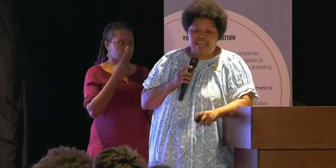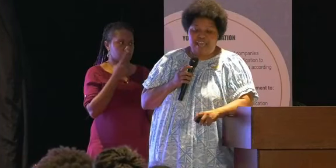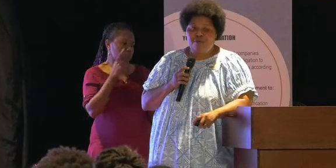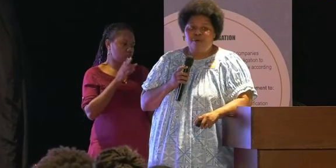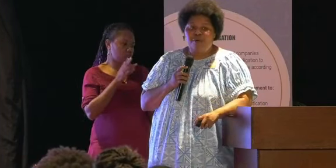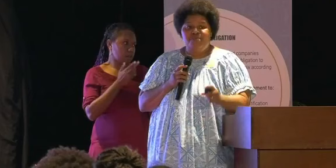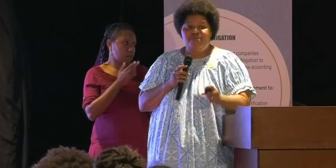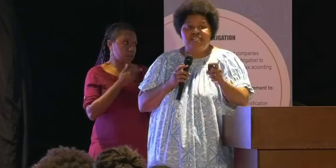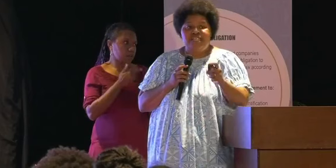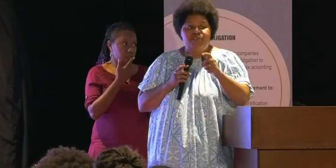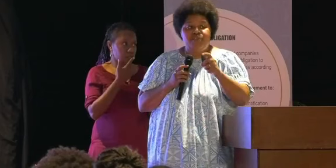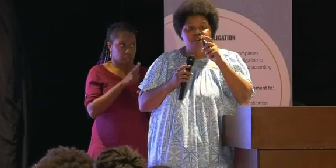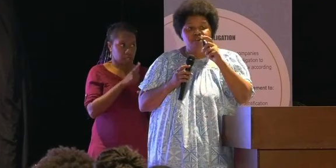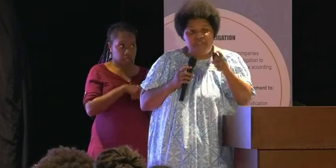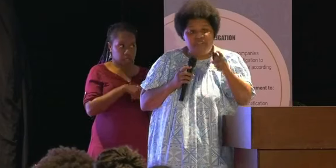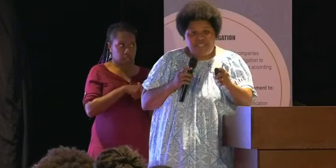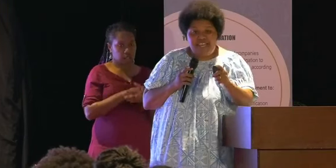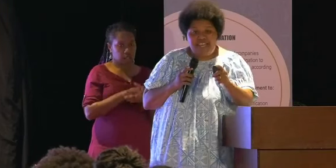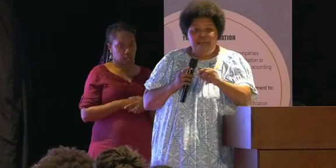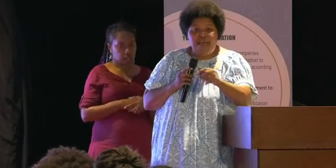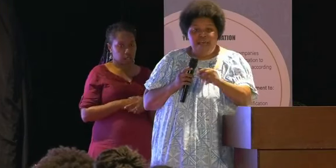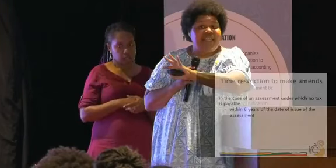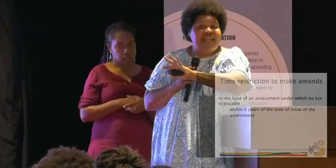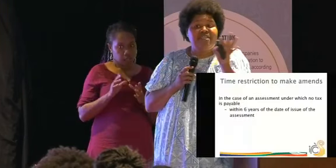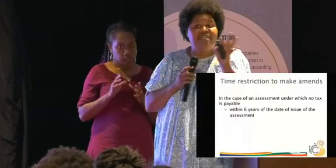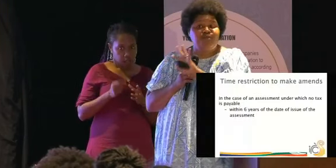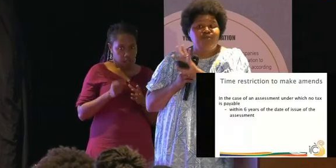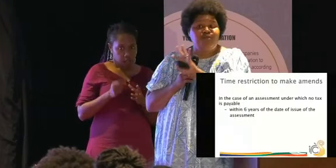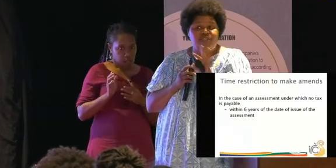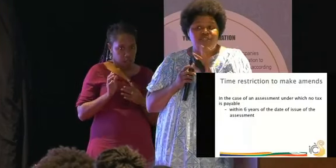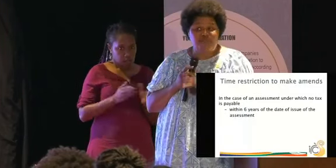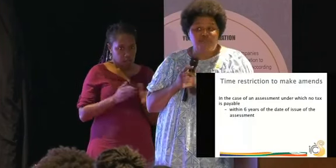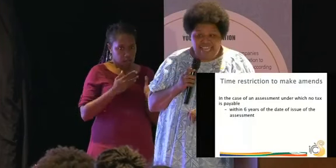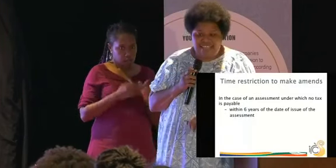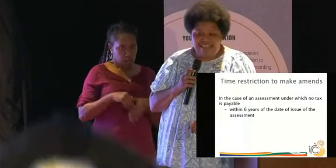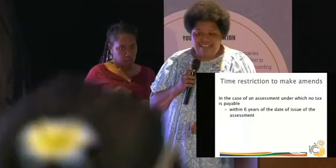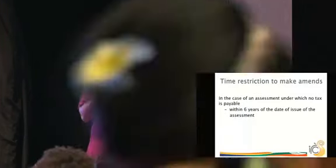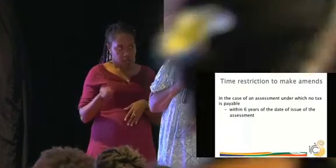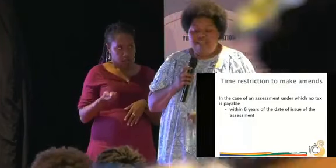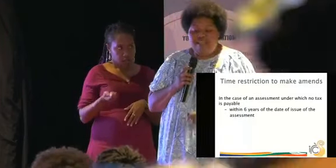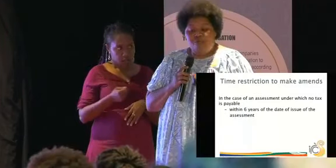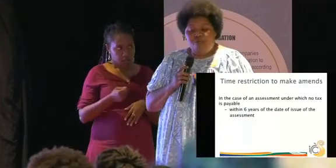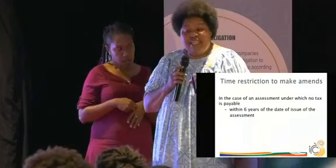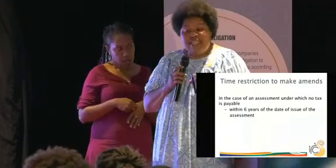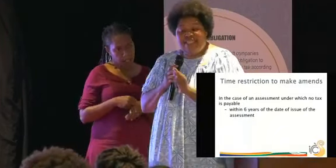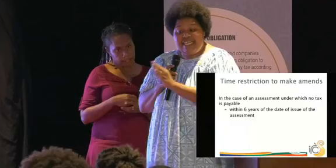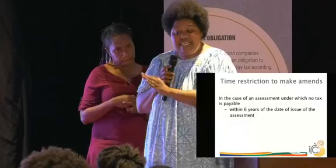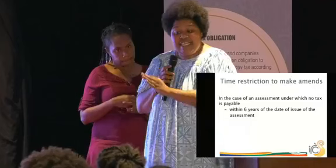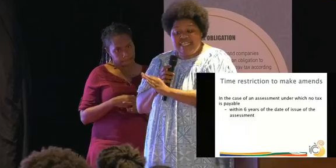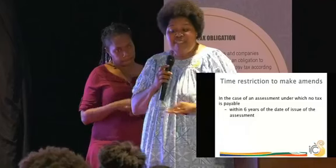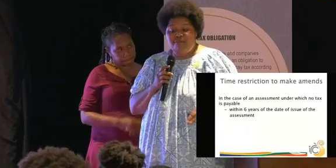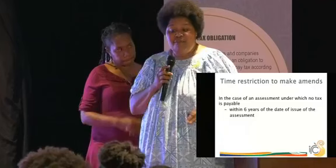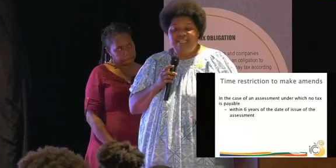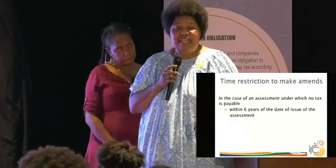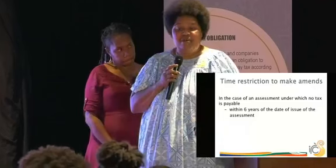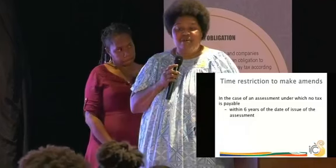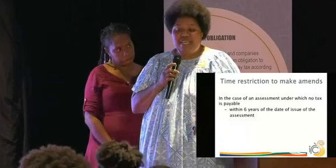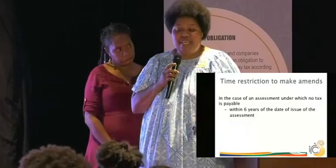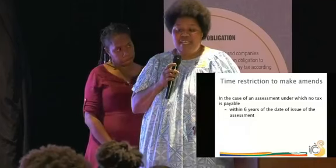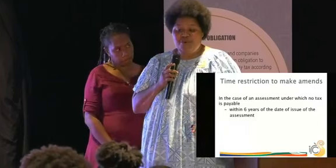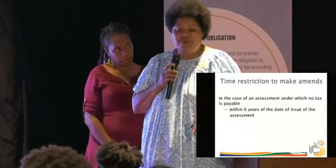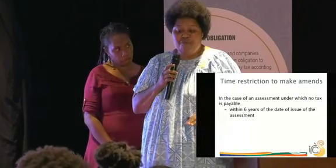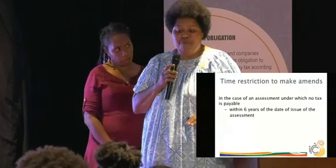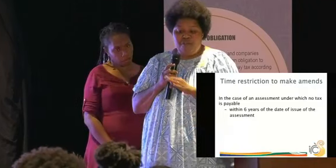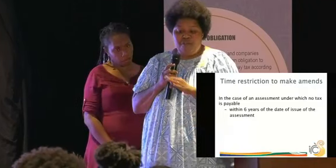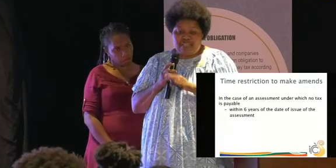is payable, which means that you lodged that return, but there was no tax to pay, within 6 years from the date of